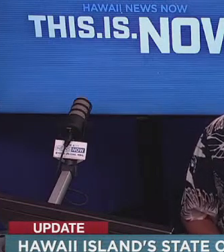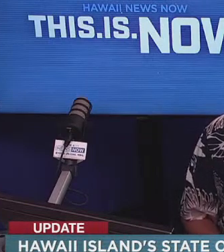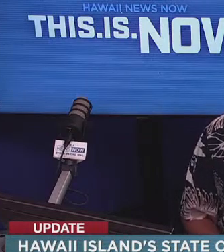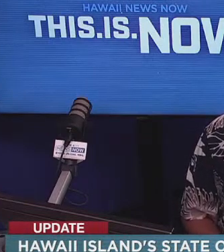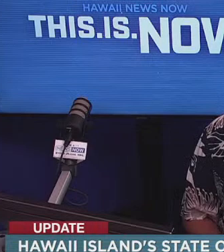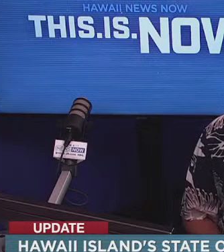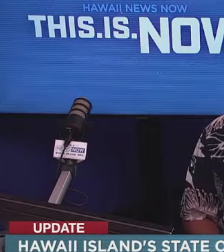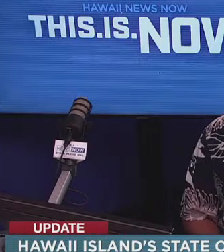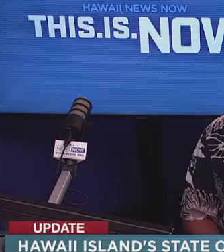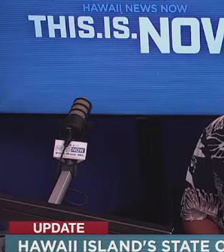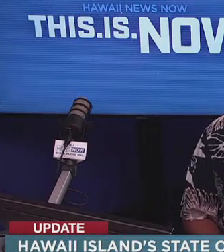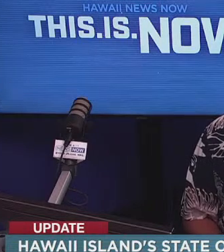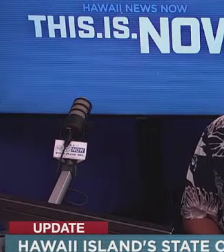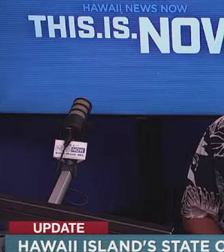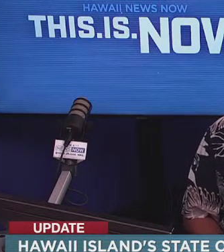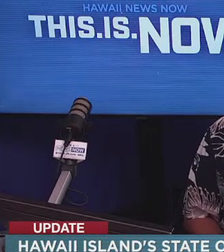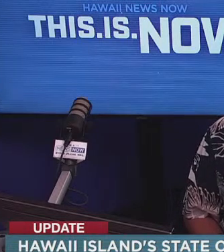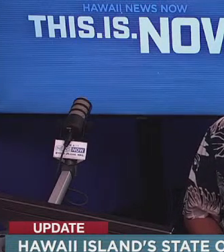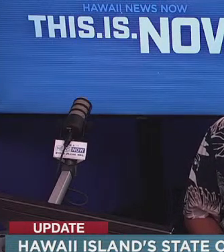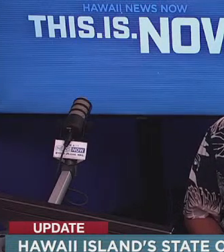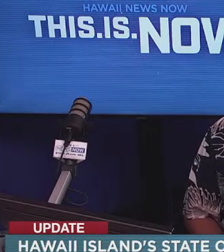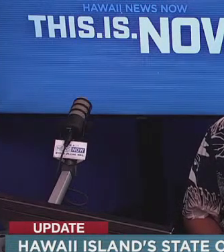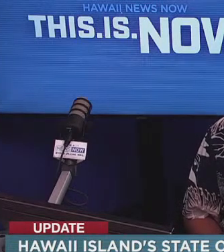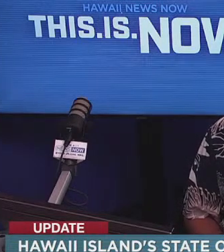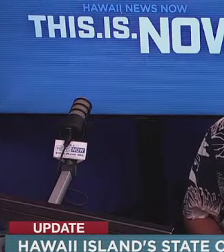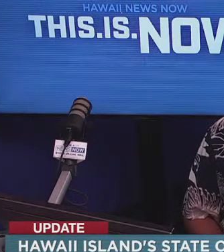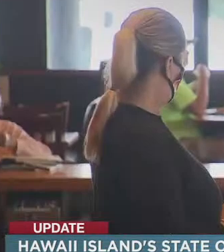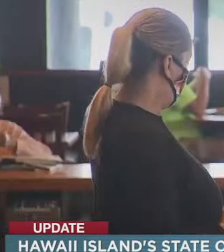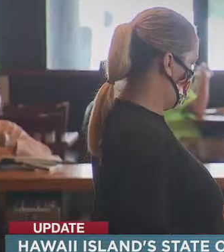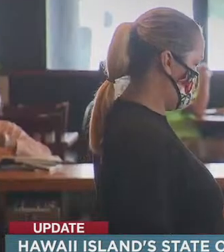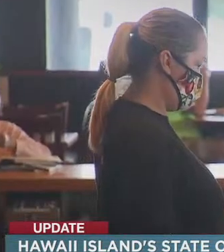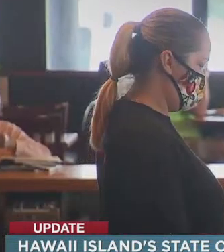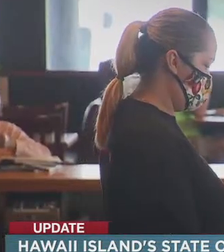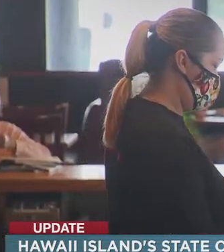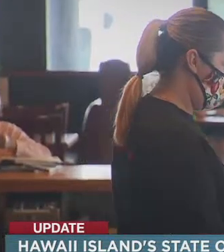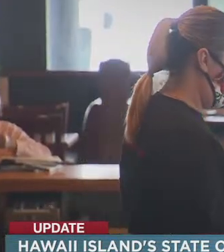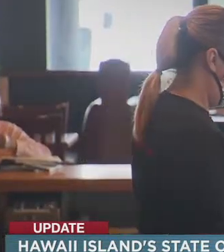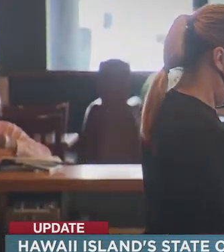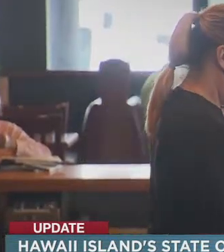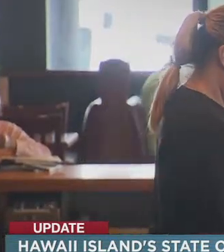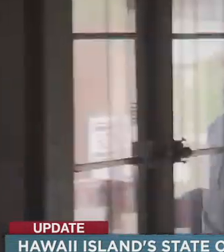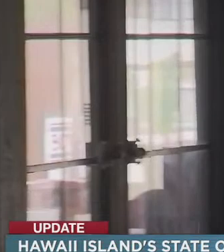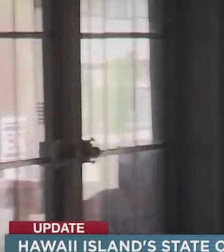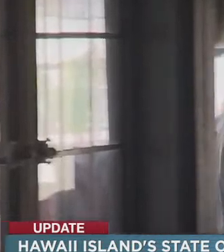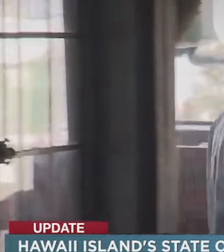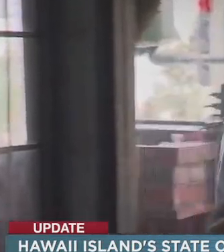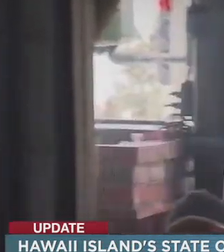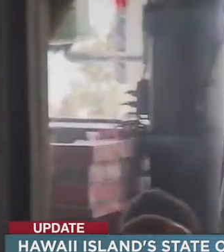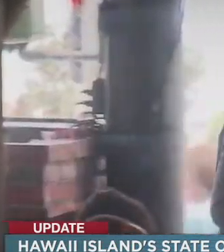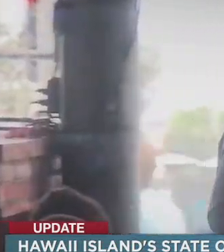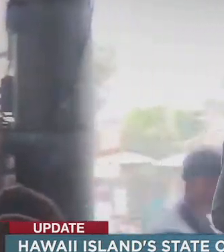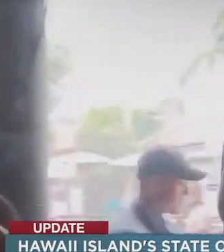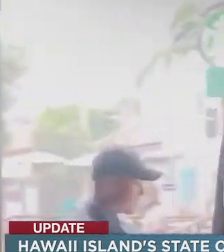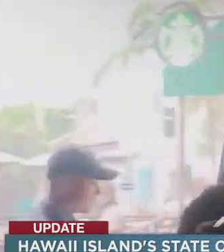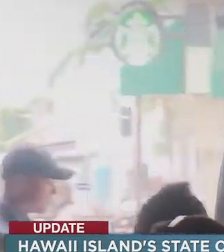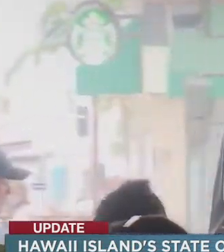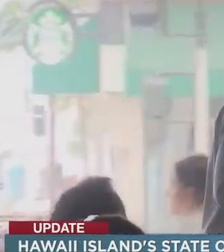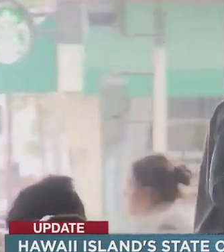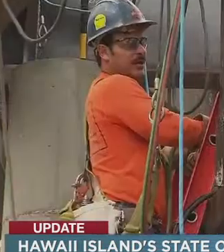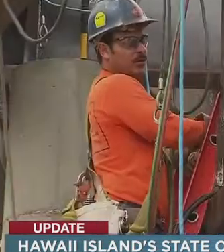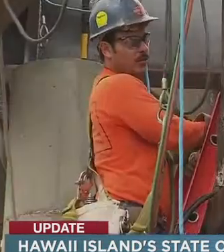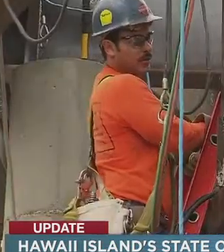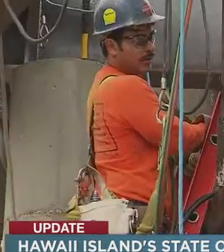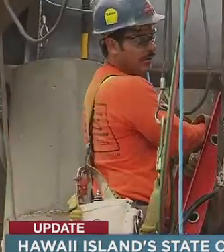impact on the economy. Gloria Pazmino explains. As the U.S. unemployment level has hovered around record